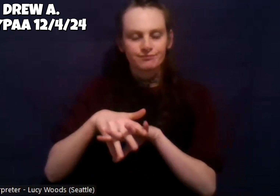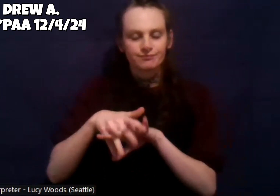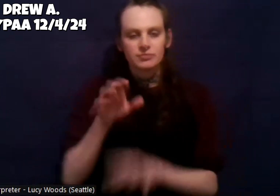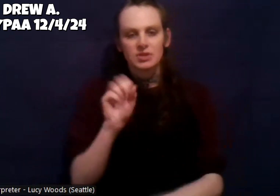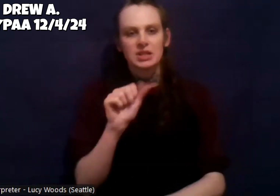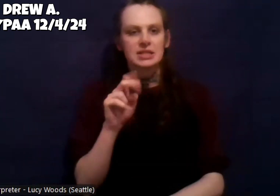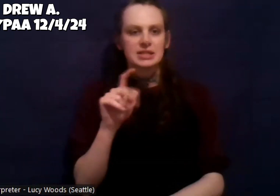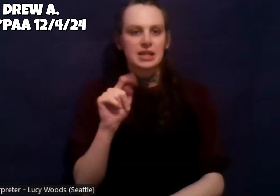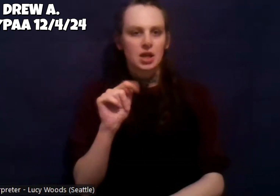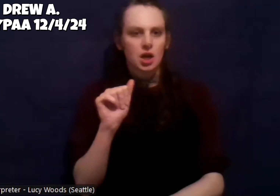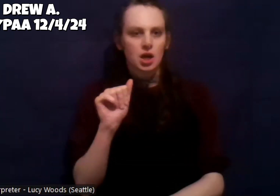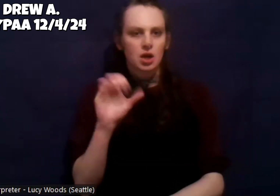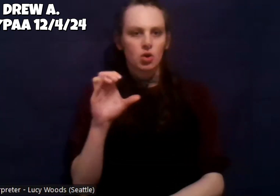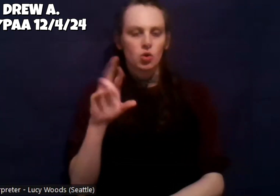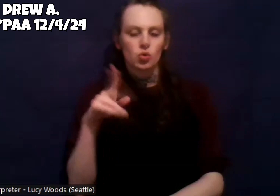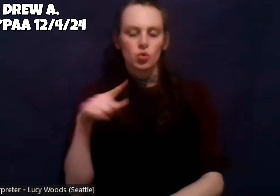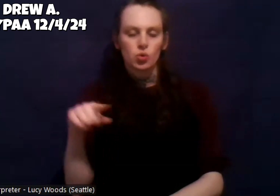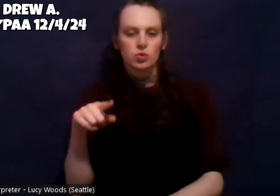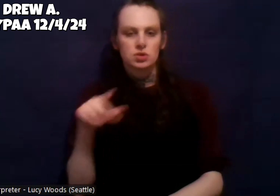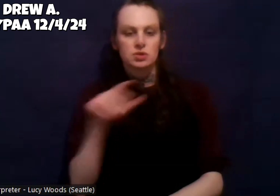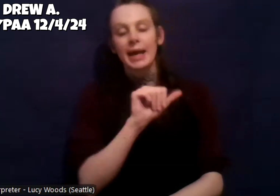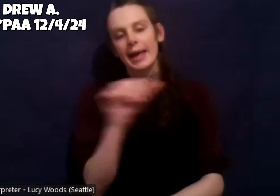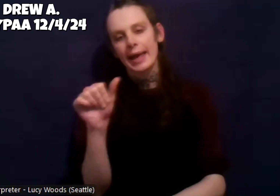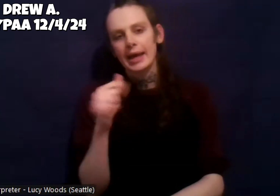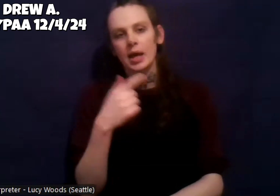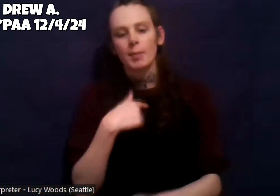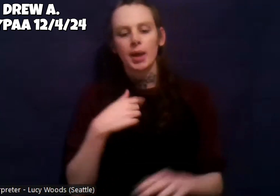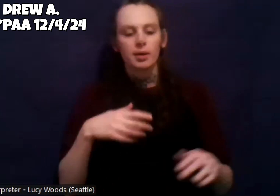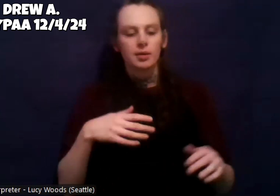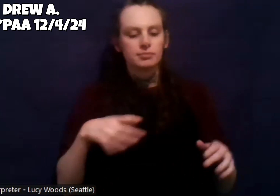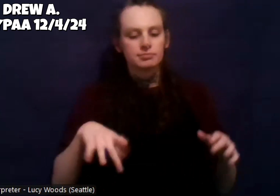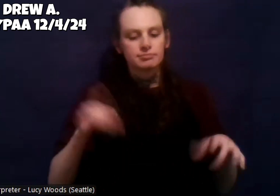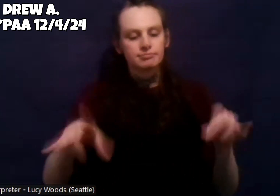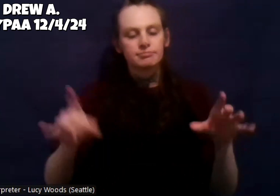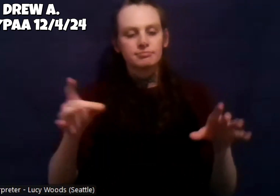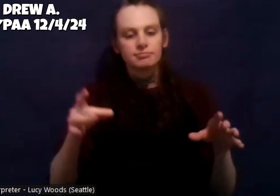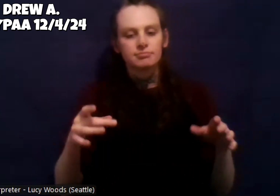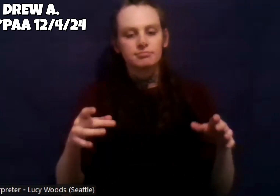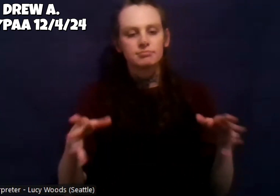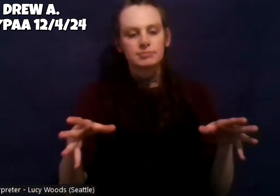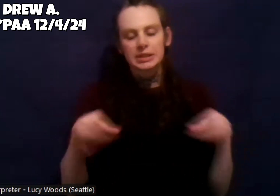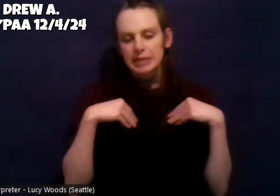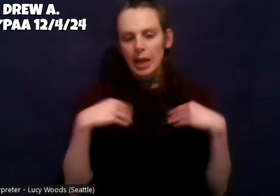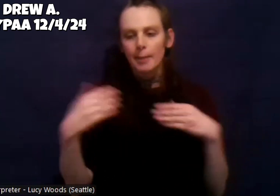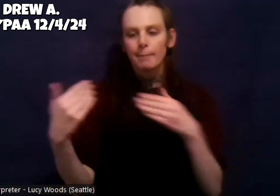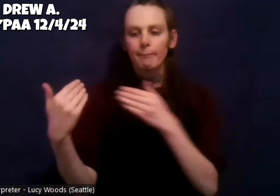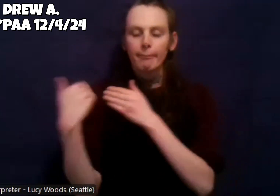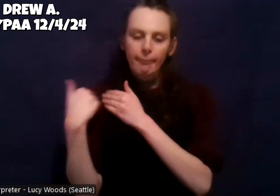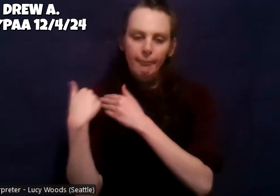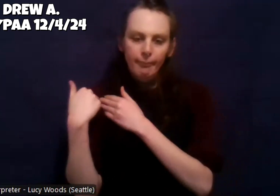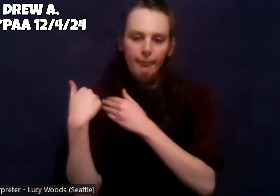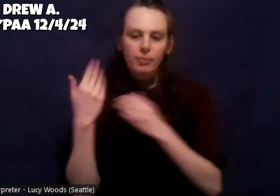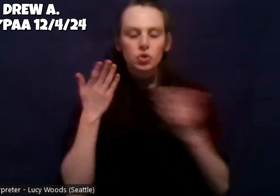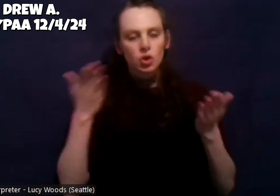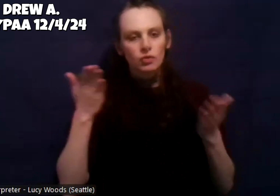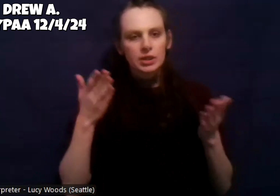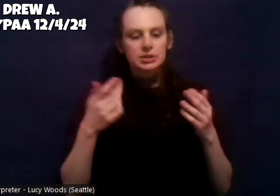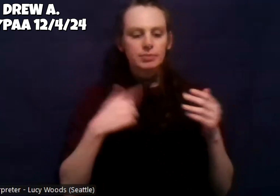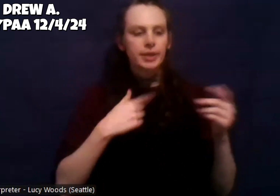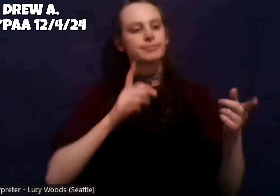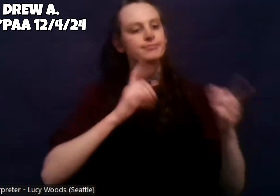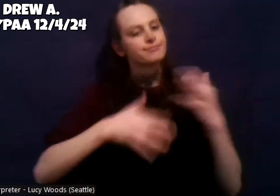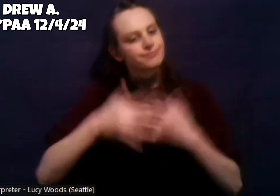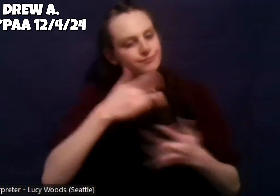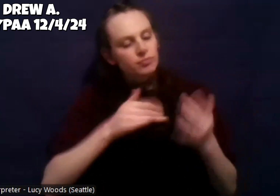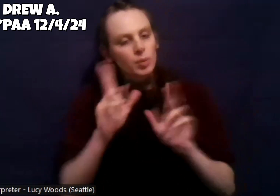I got picked up commitments. I went to fellowship. I talked to people, and it was so scary at first because inside I still have